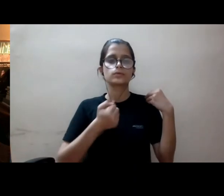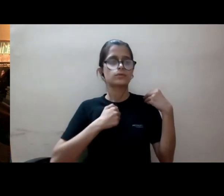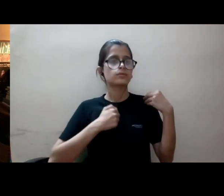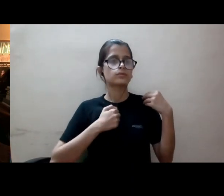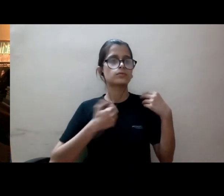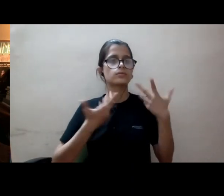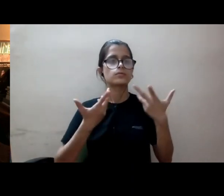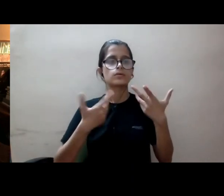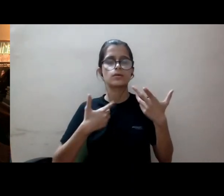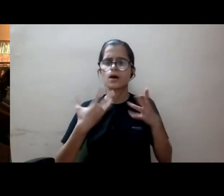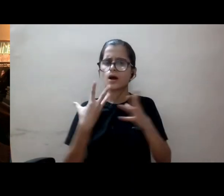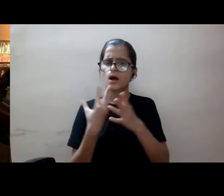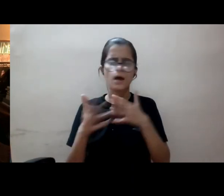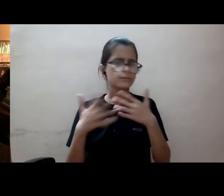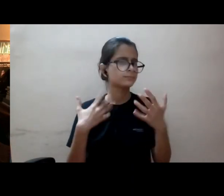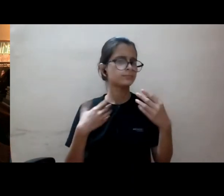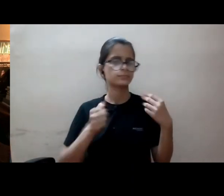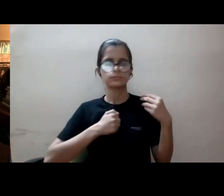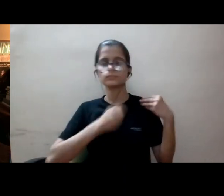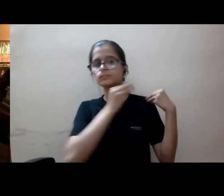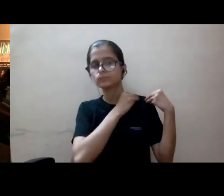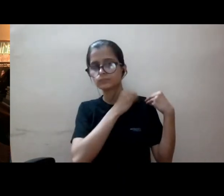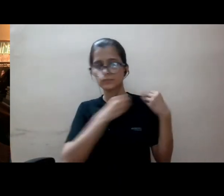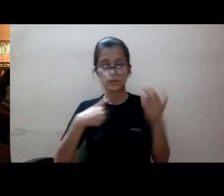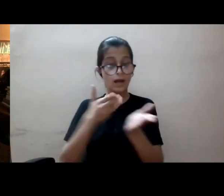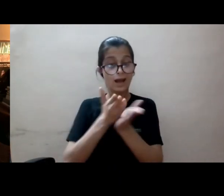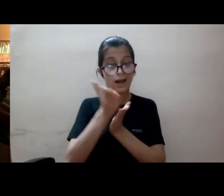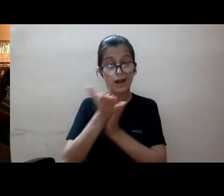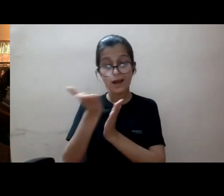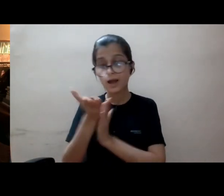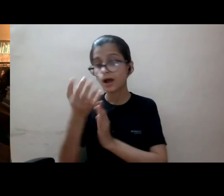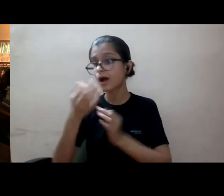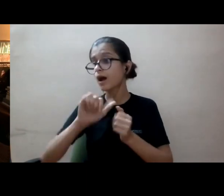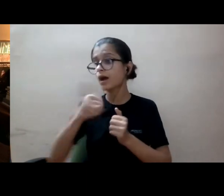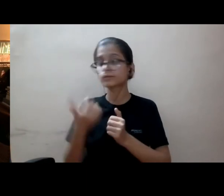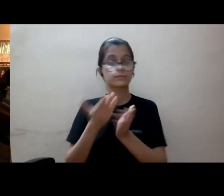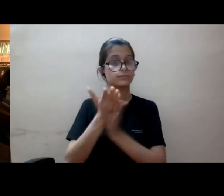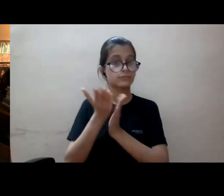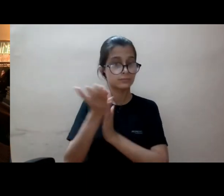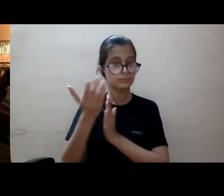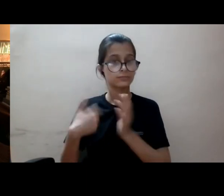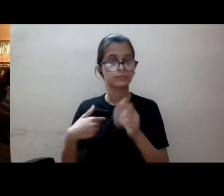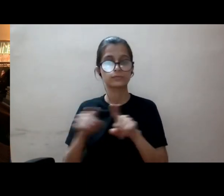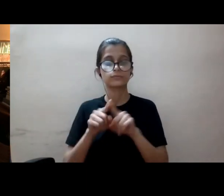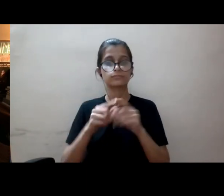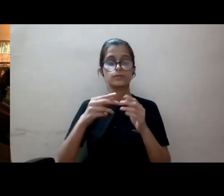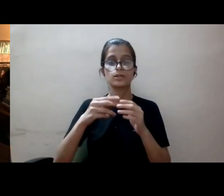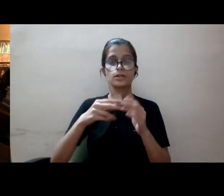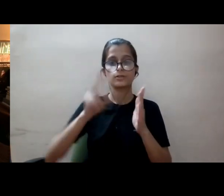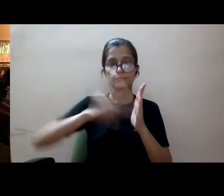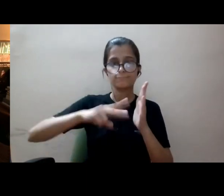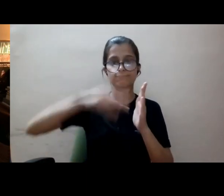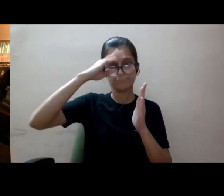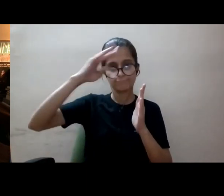in the picture, or what can be the possible ways to bring ourselves in the arena of literature? I mean, not